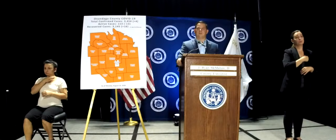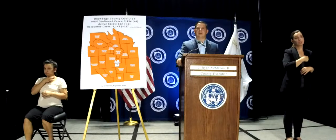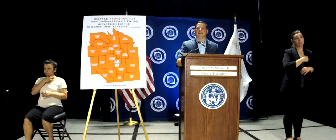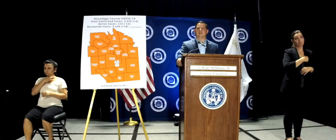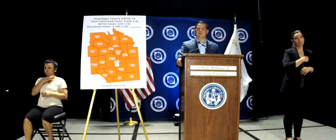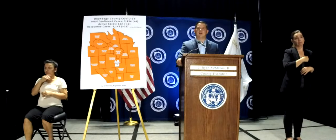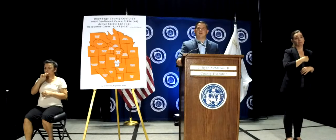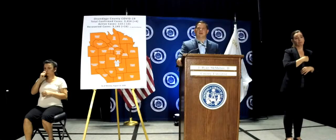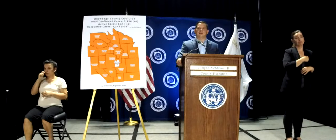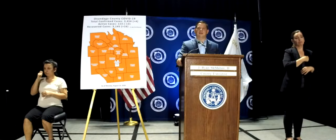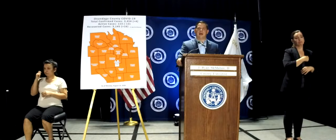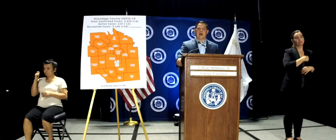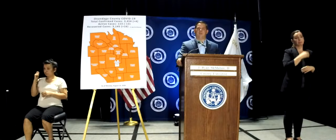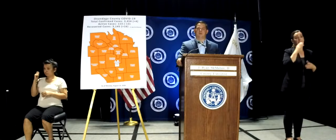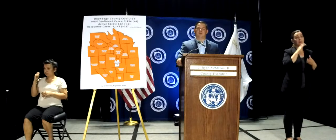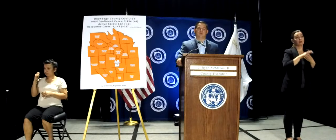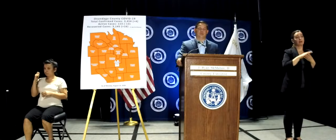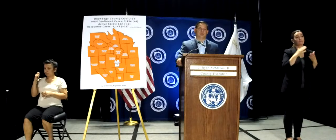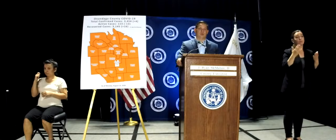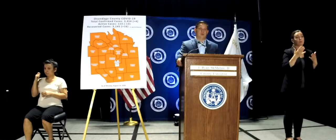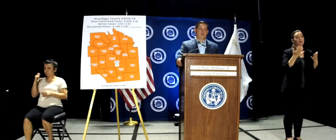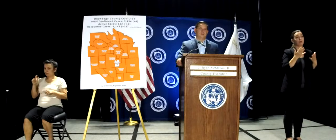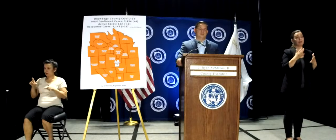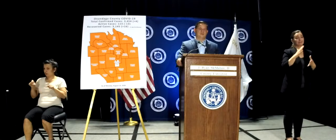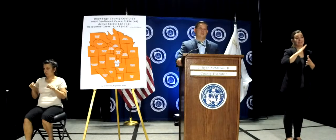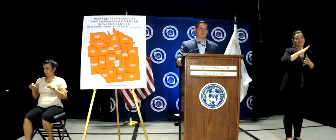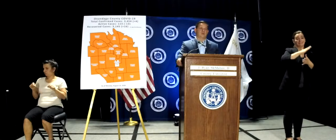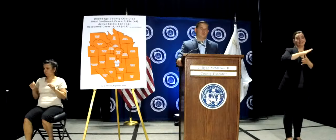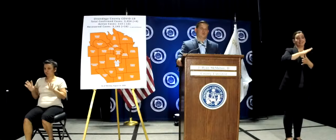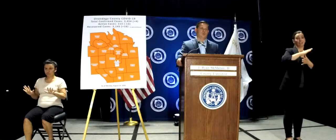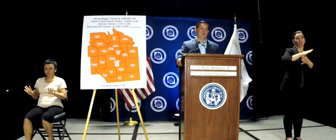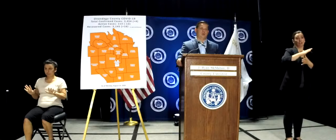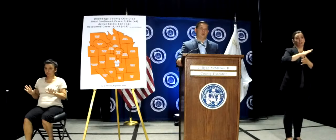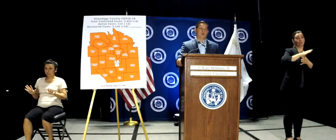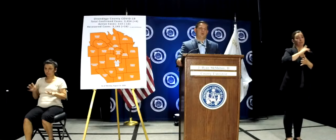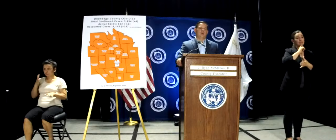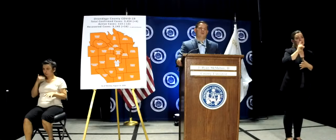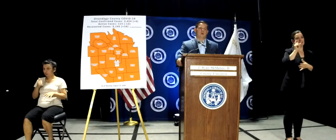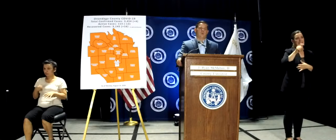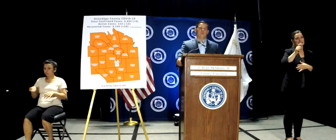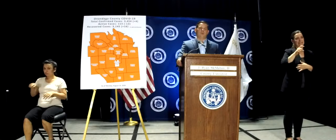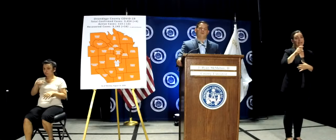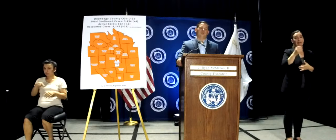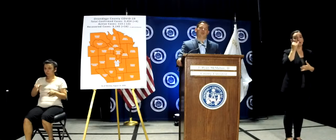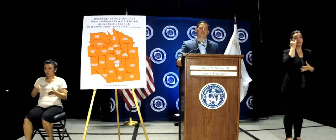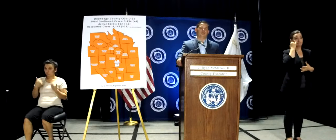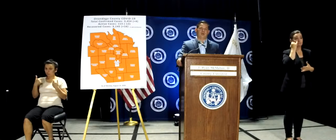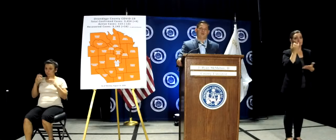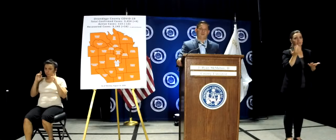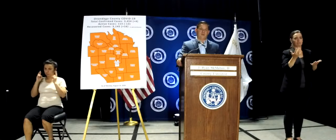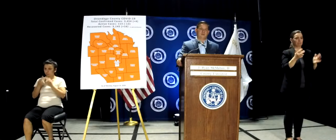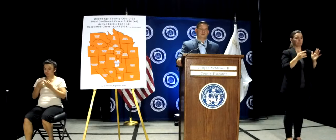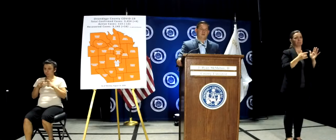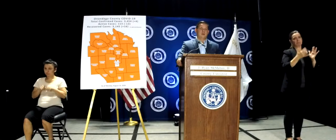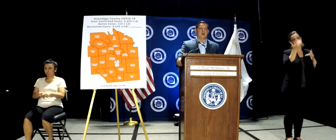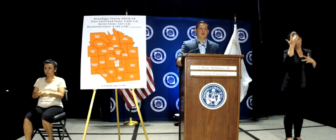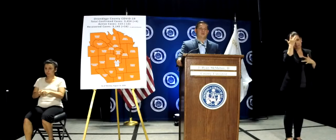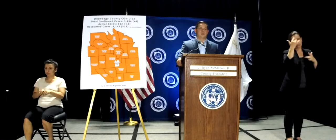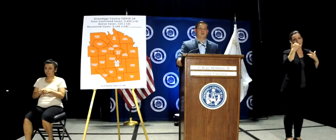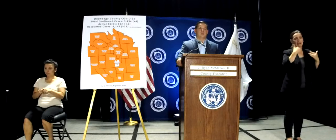symptomatic type tests that need to happen to ensure a safe start to the school year. So we believe insurance should cover